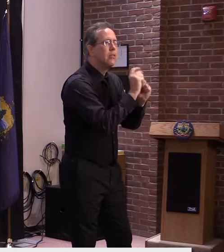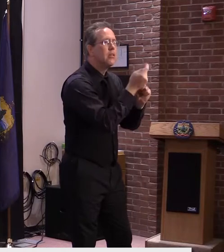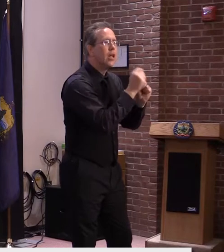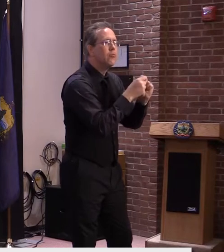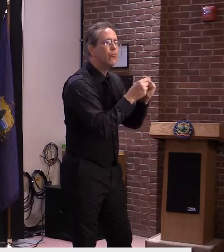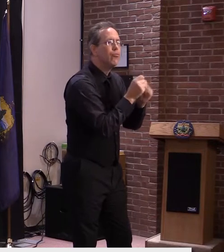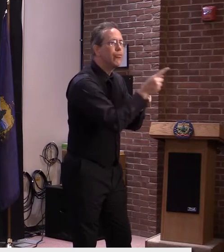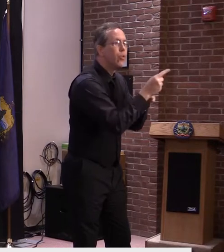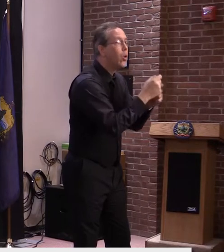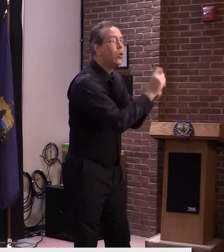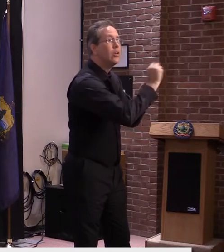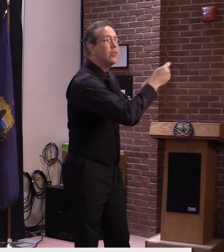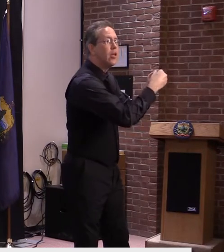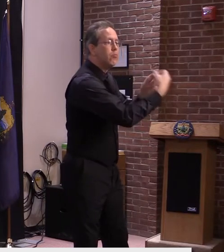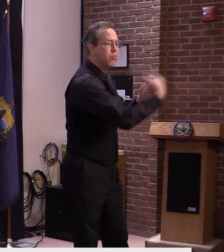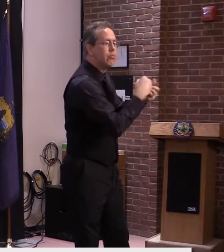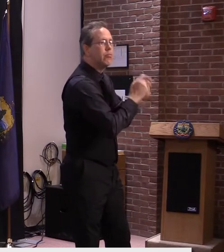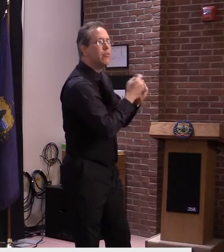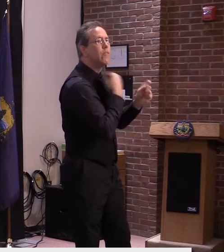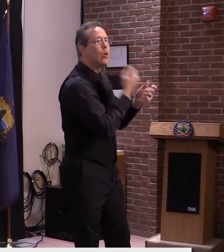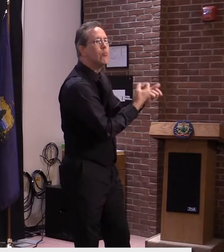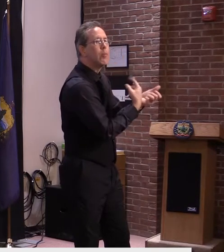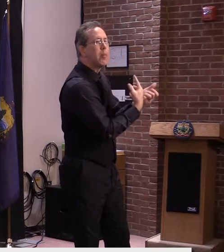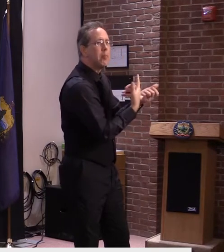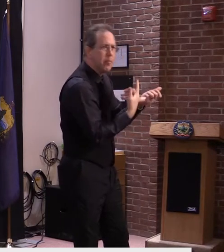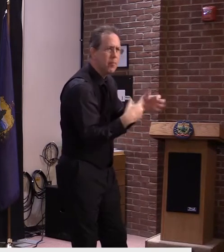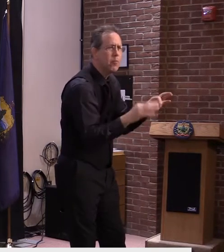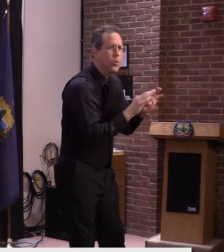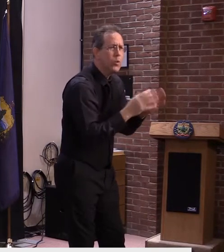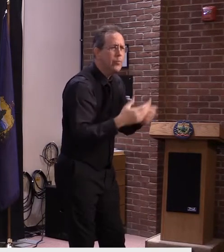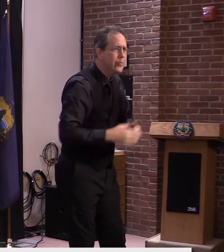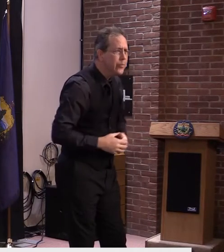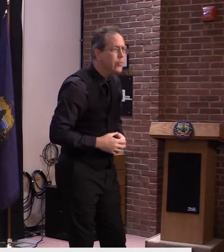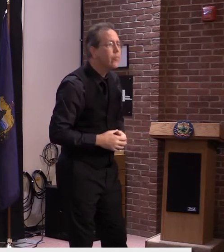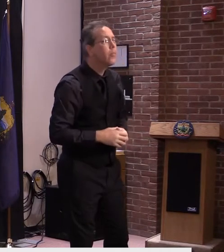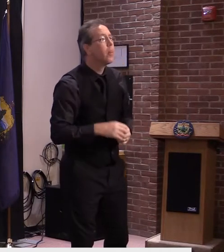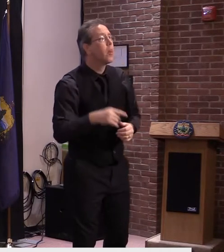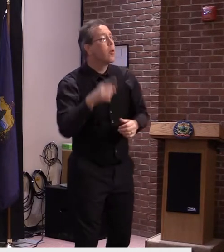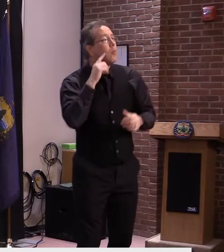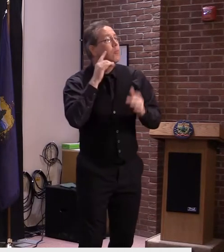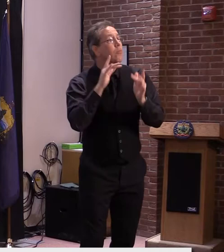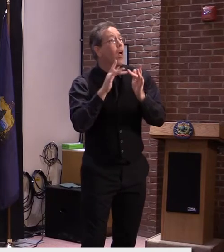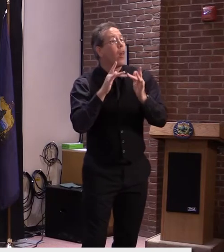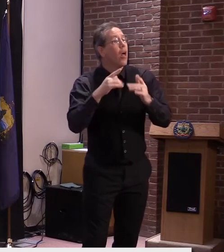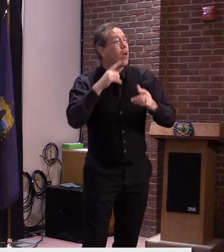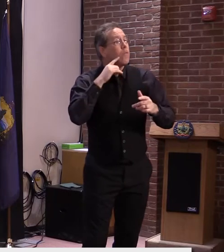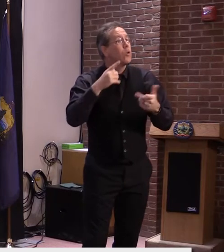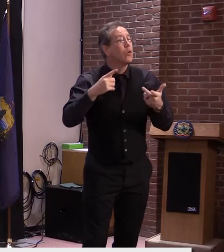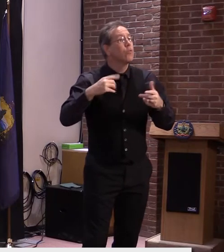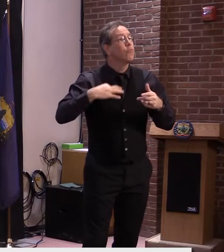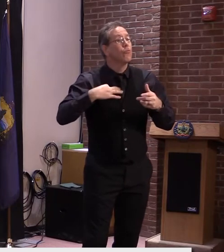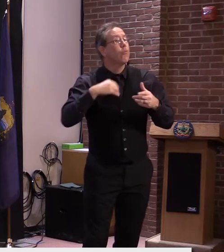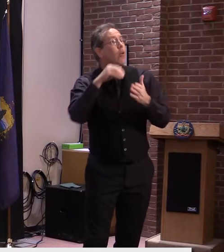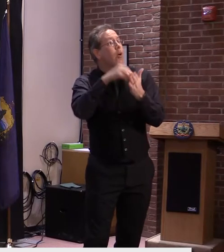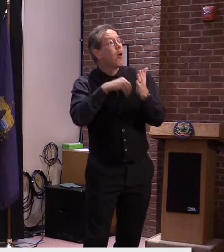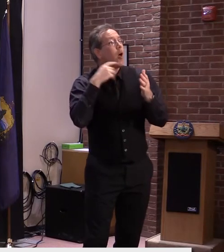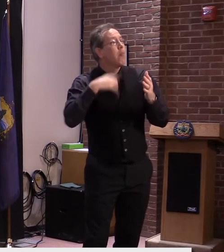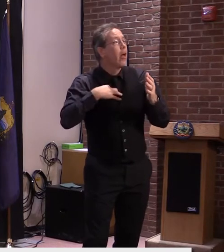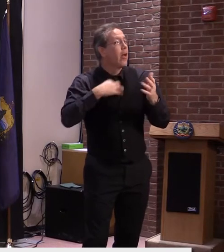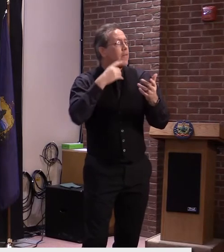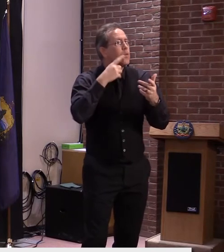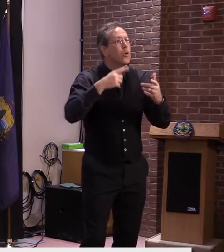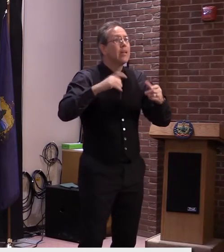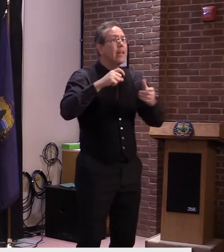benefits. For many people across Vermont, online applications have become the norm. It also helps to mitigate